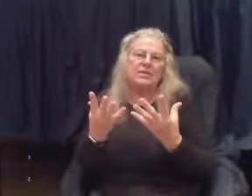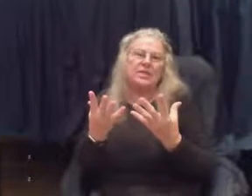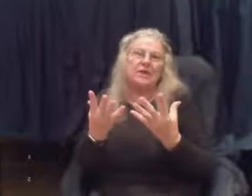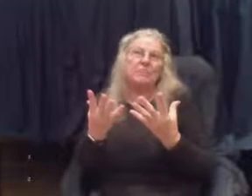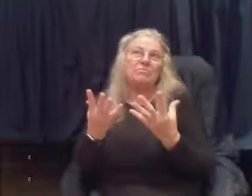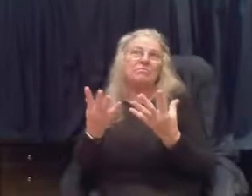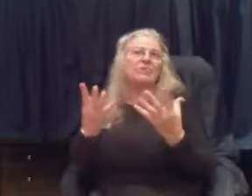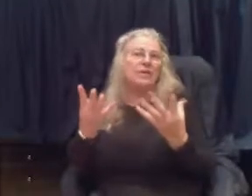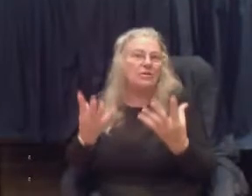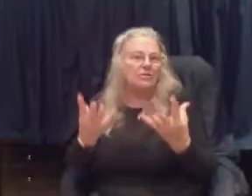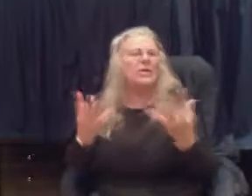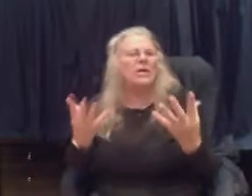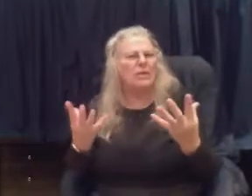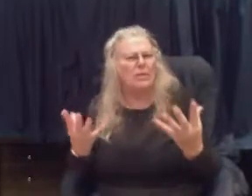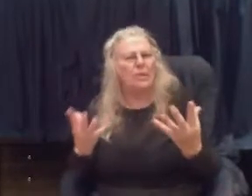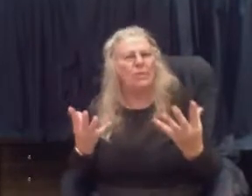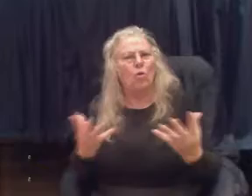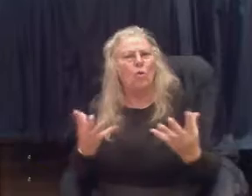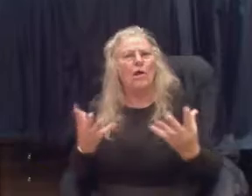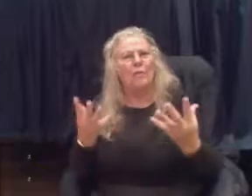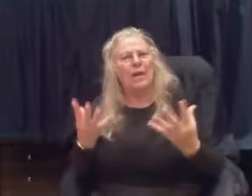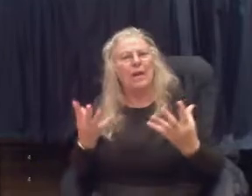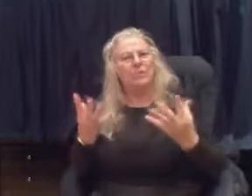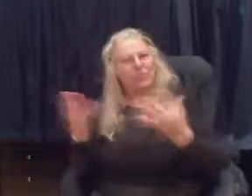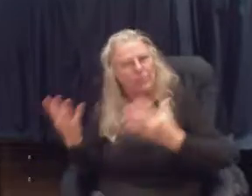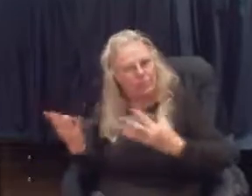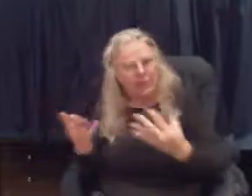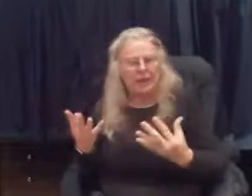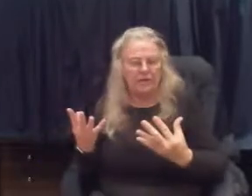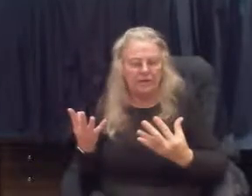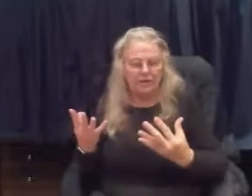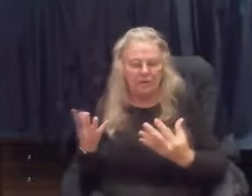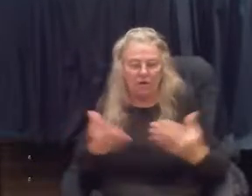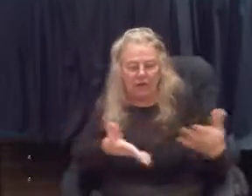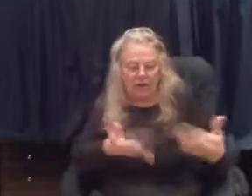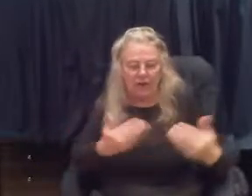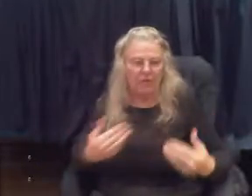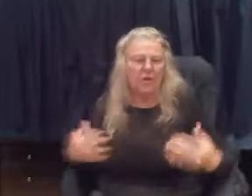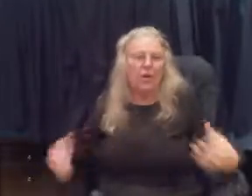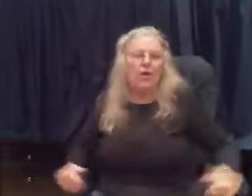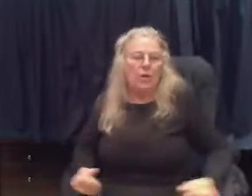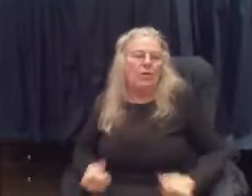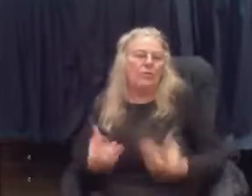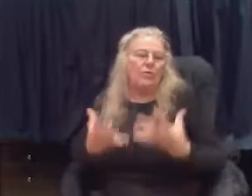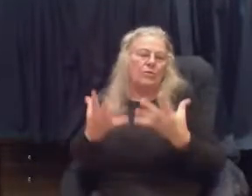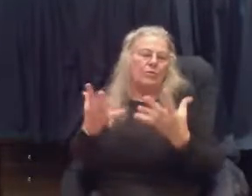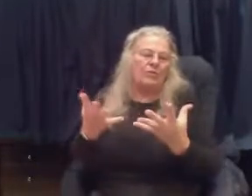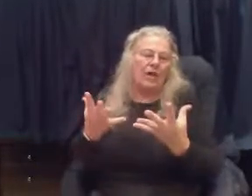it tells me a little bit more about the meaning of the song here.